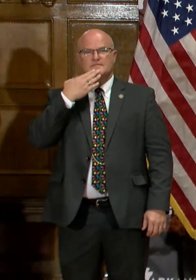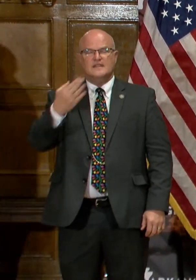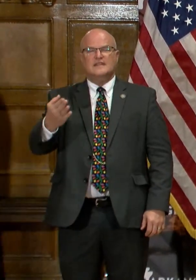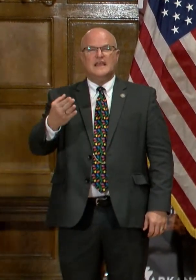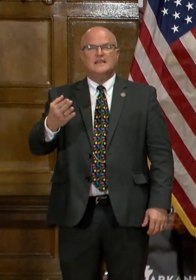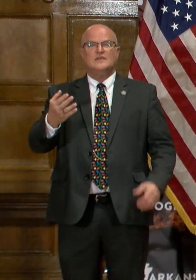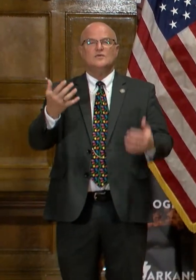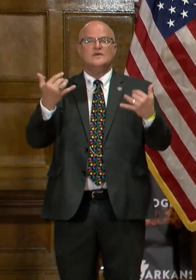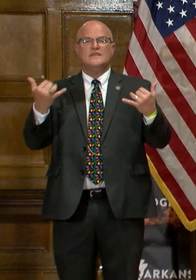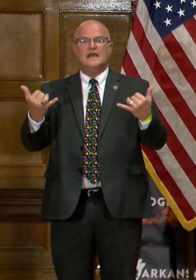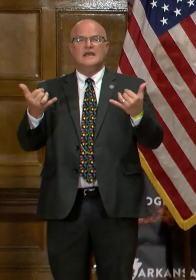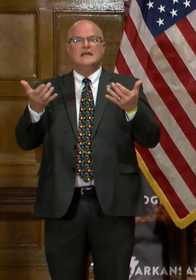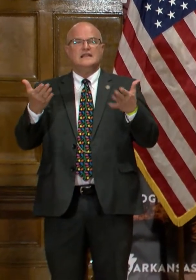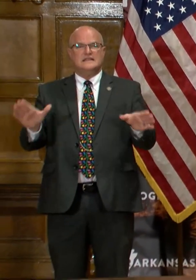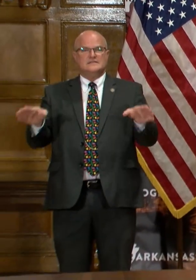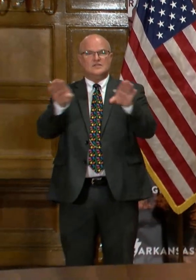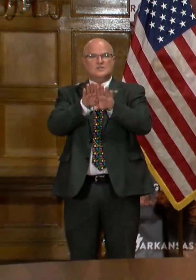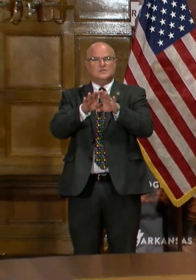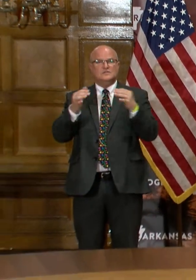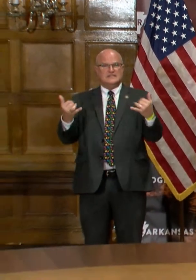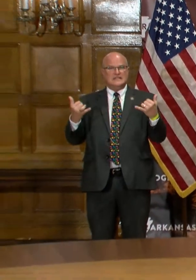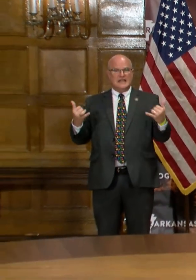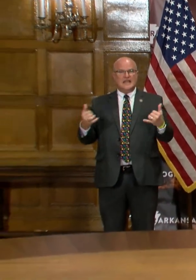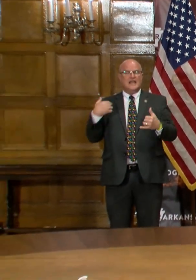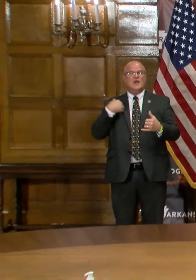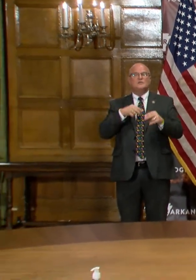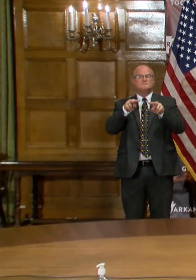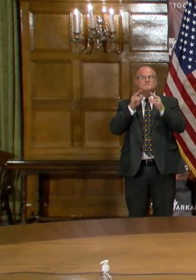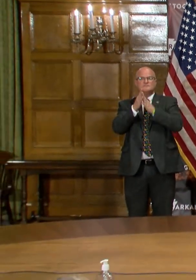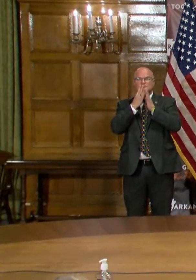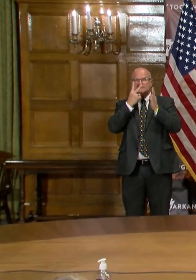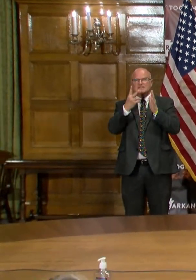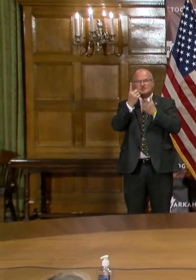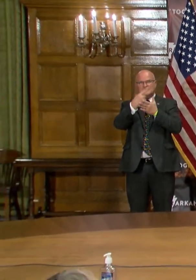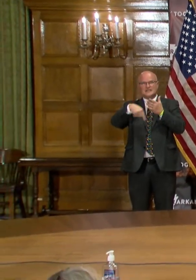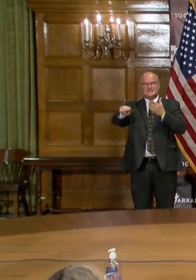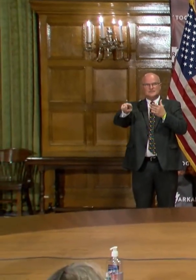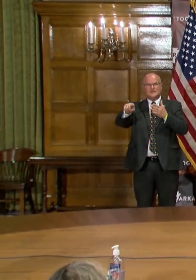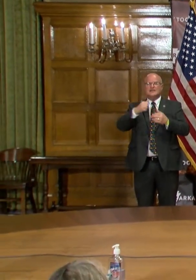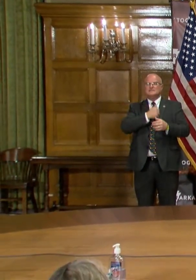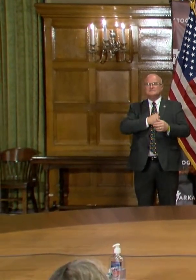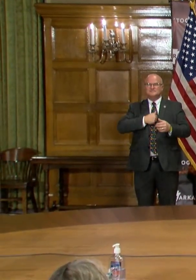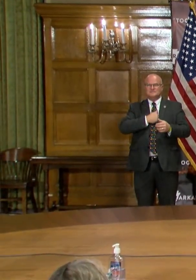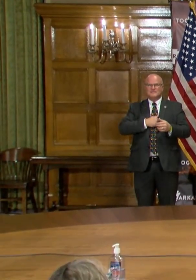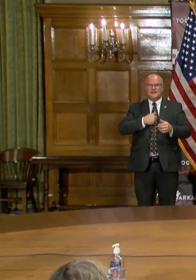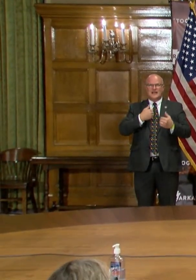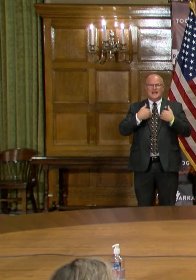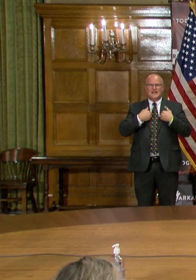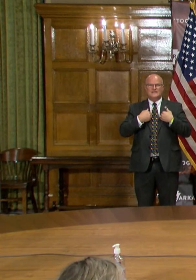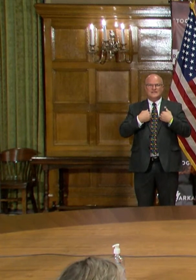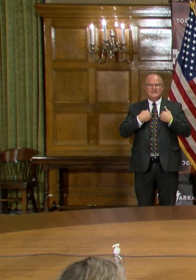Thank you. And with that, let's conclude today, and we'll look forward to seeing you next time. Apologize, I